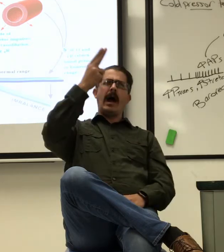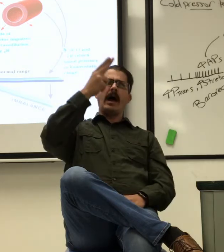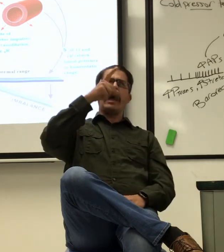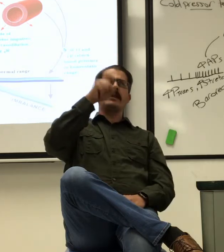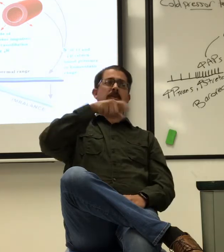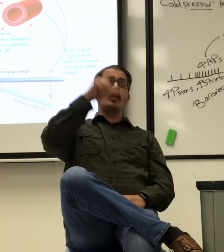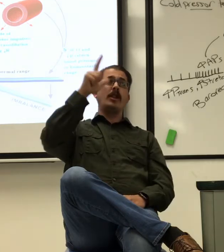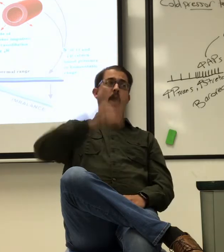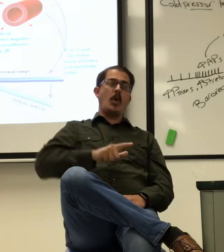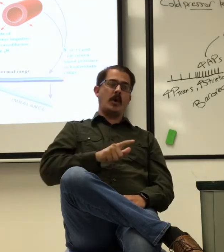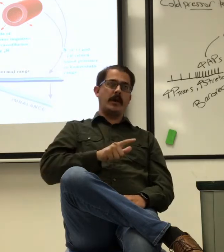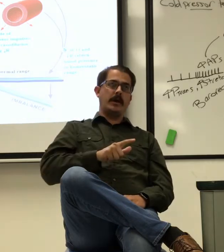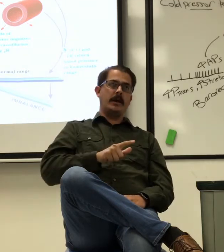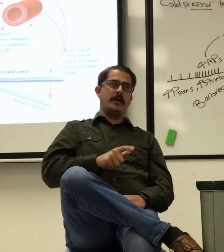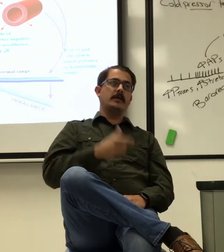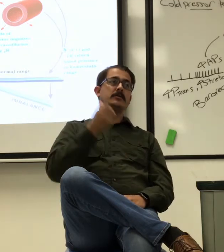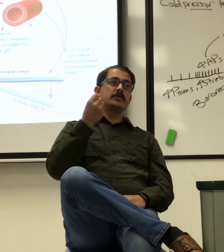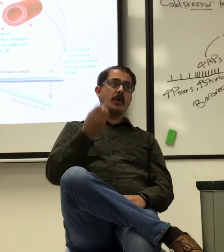lower it.